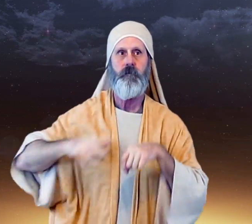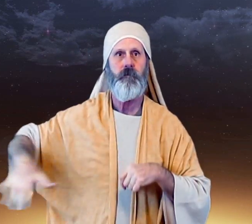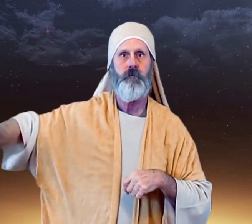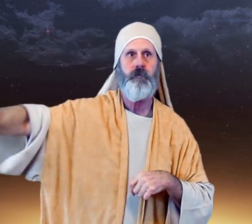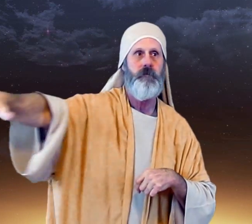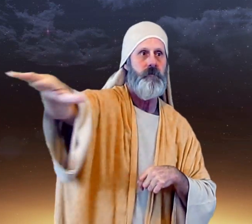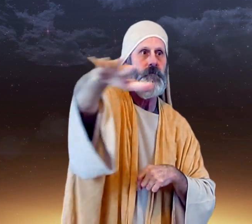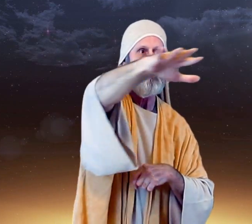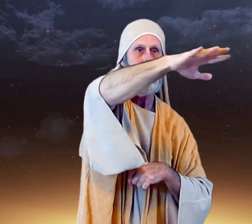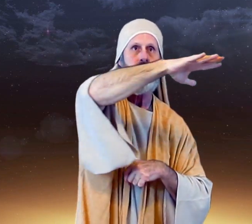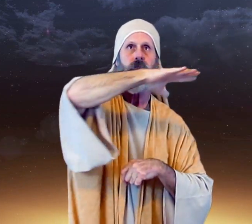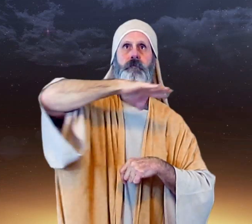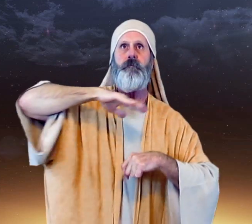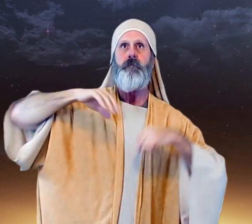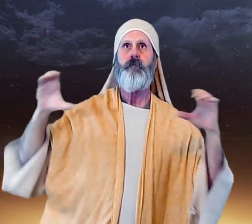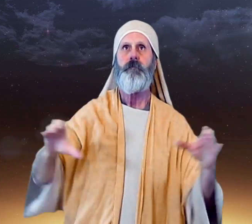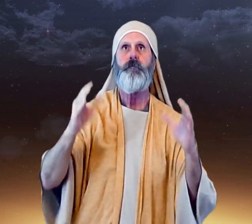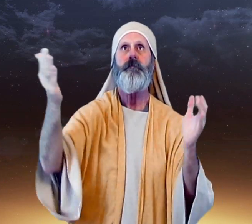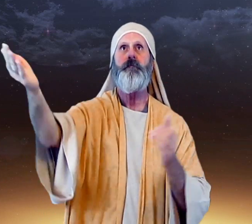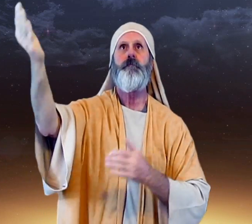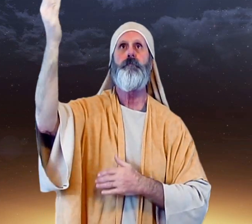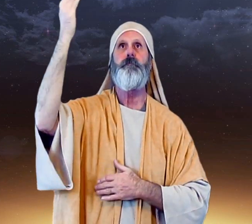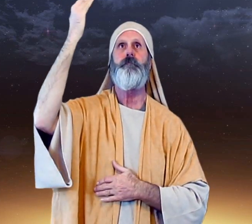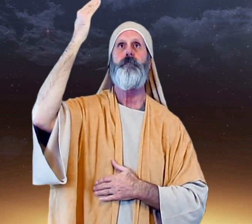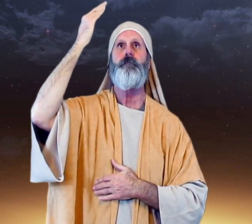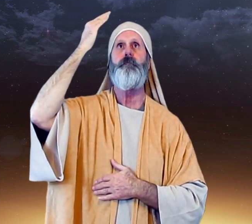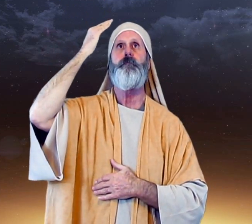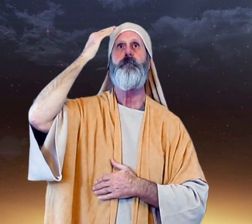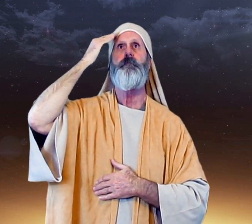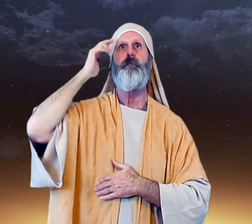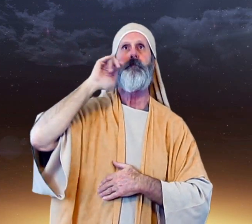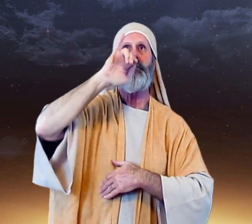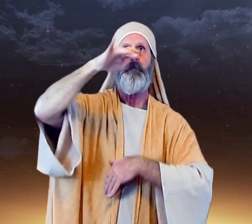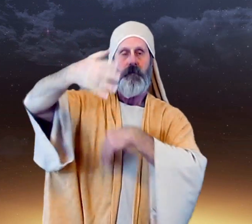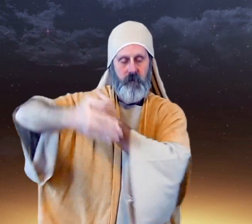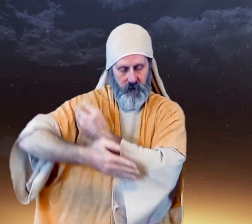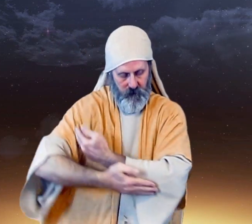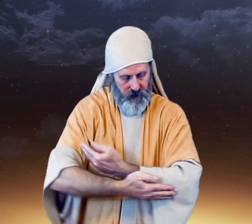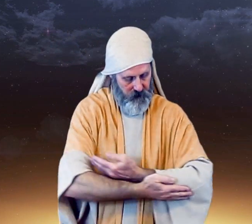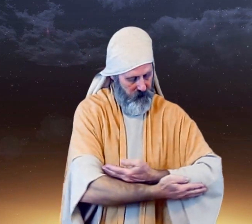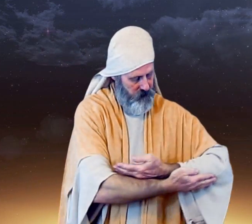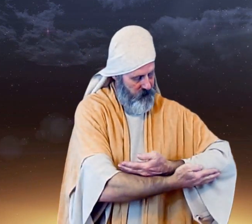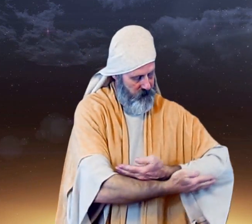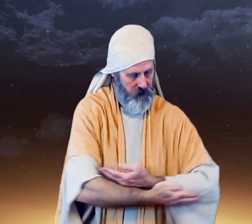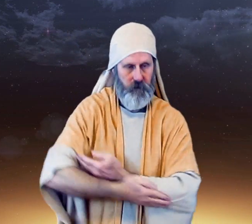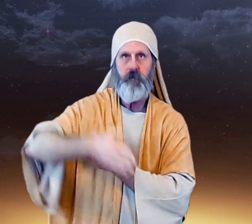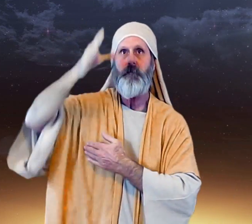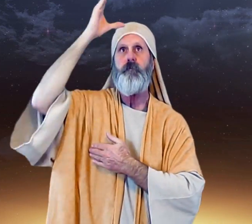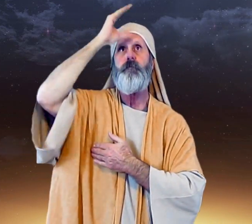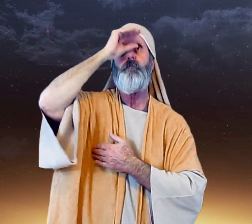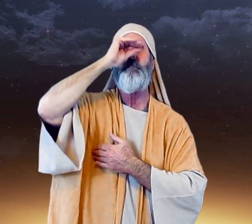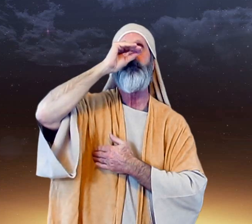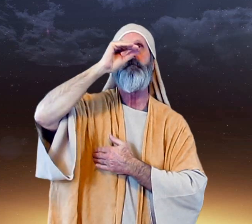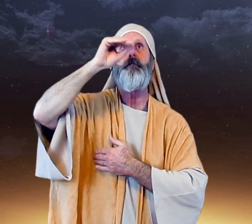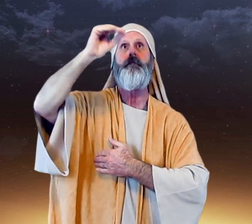nations? Did you know that your baby boy